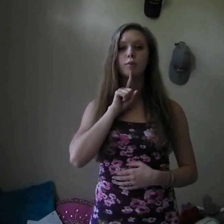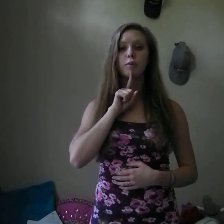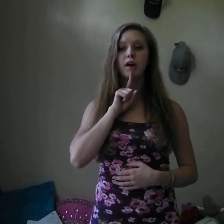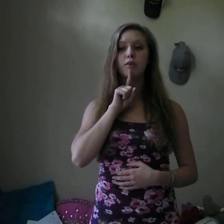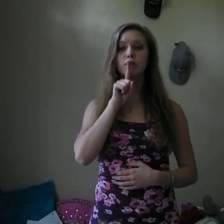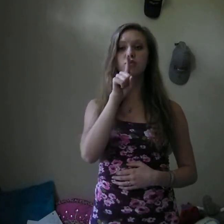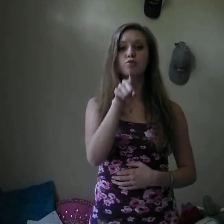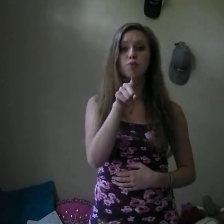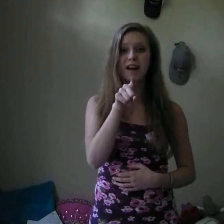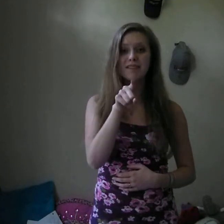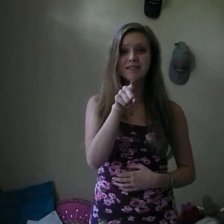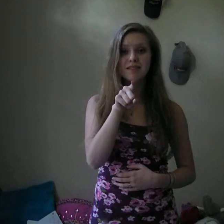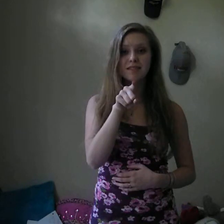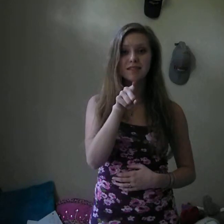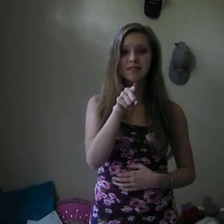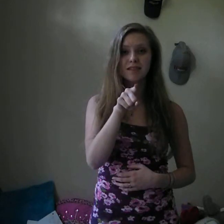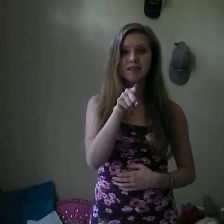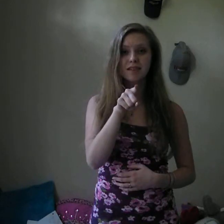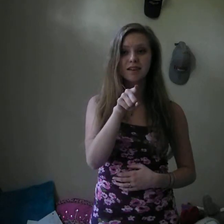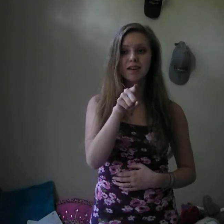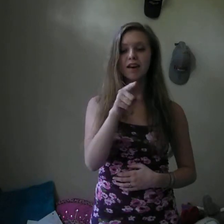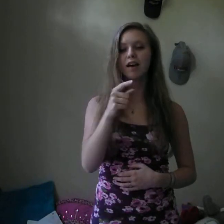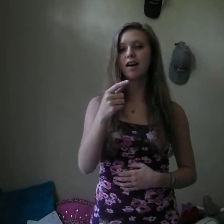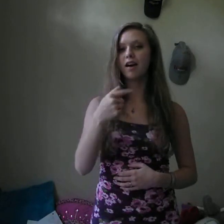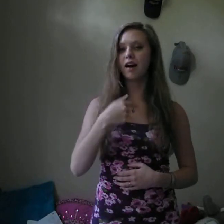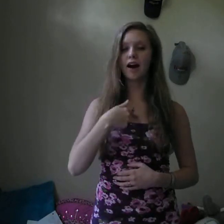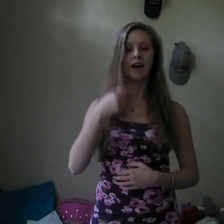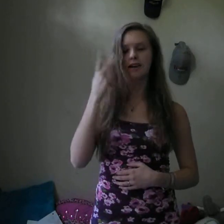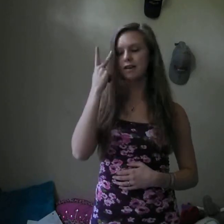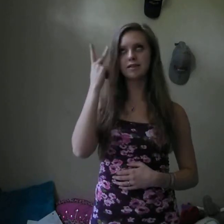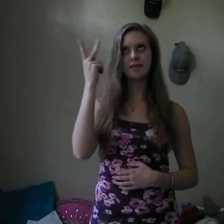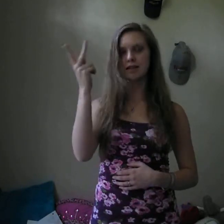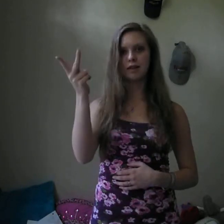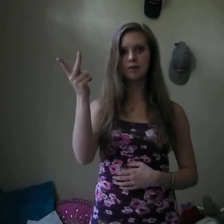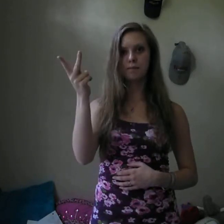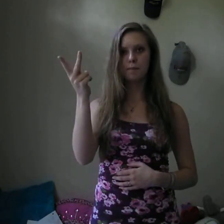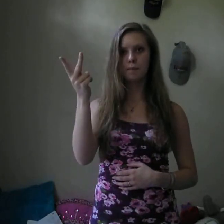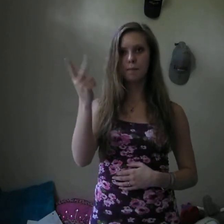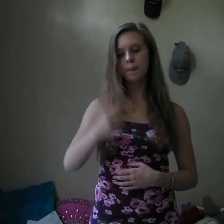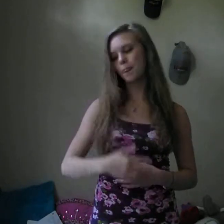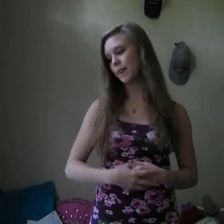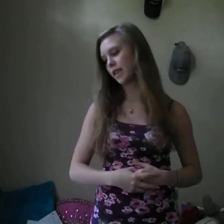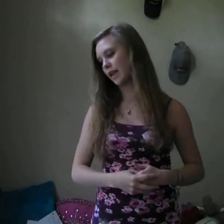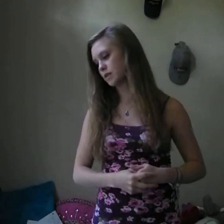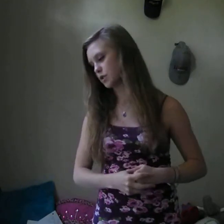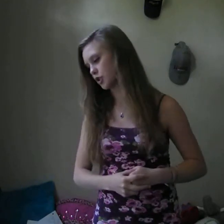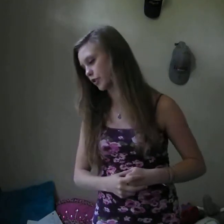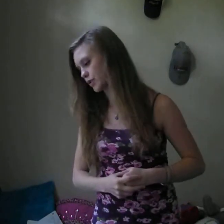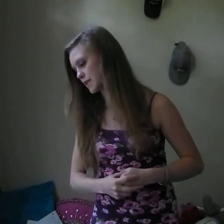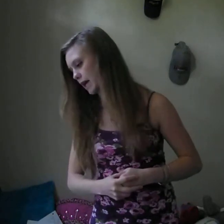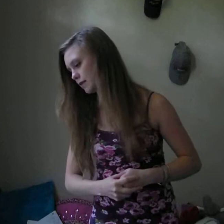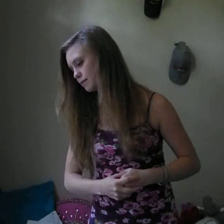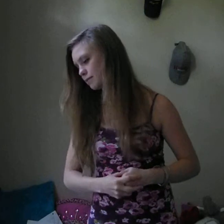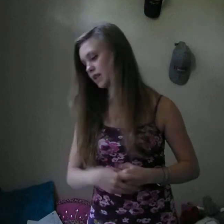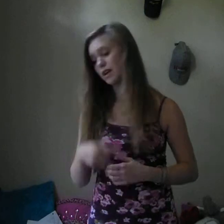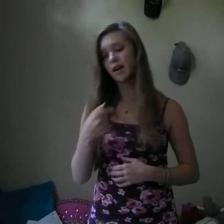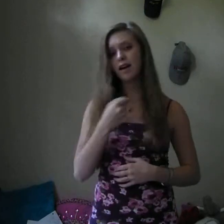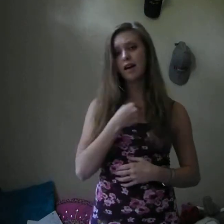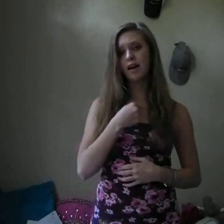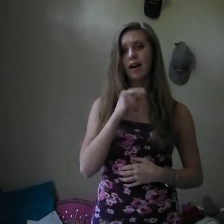your mouth. Trust, I not see. That's what you're going to sign.